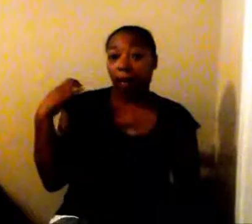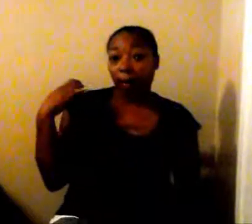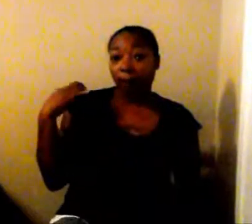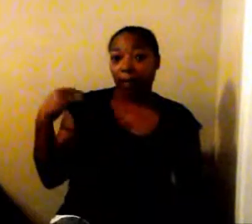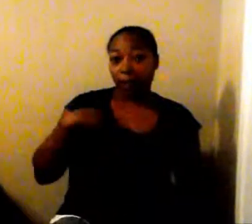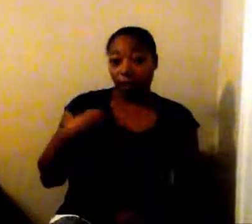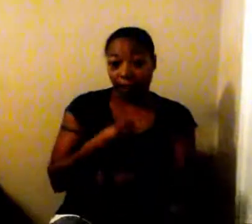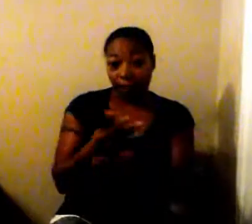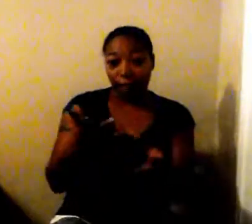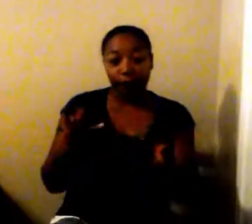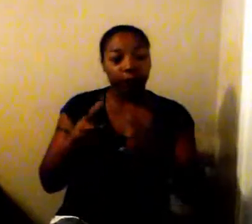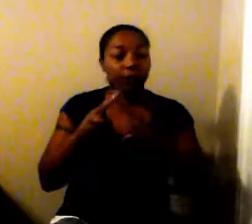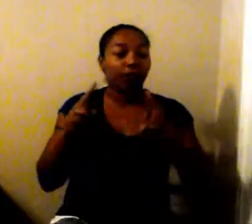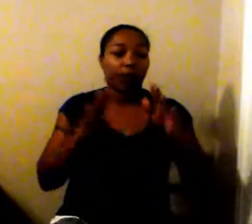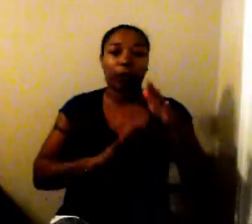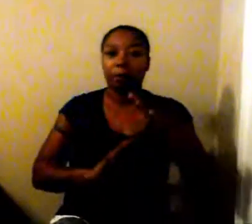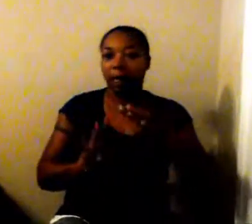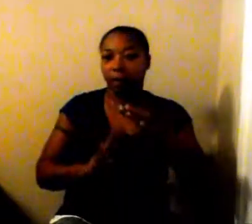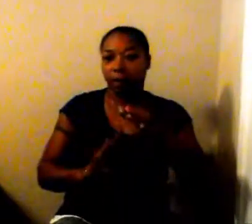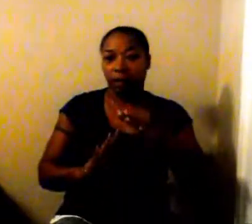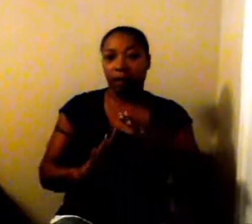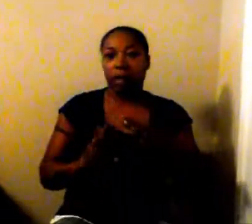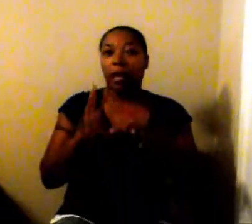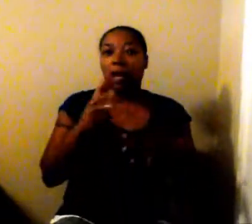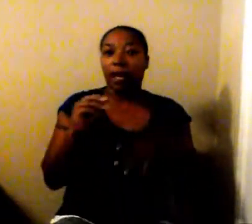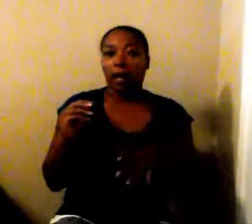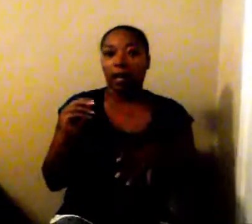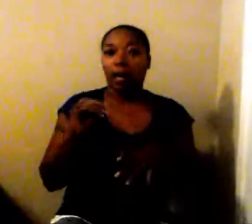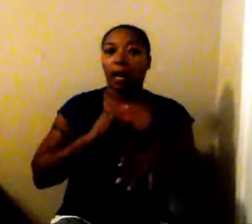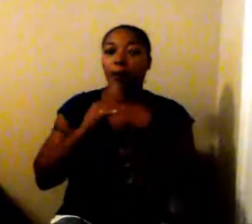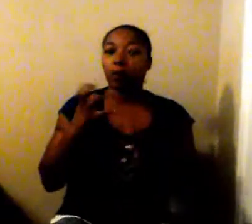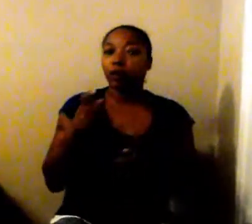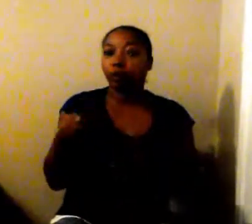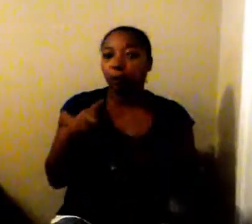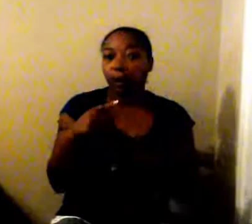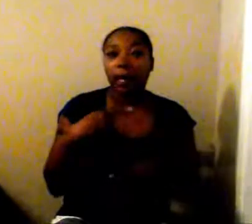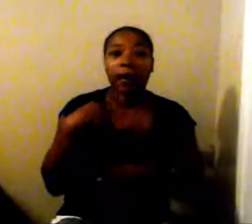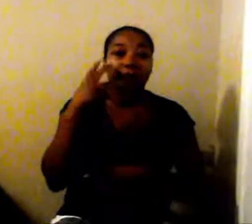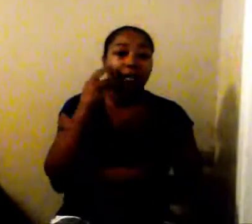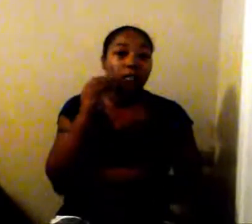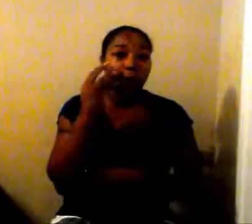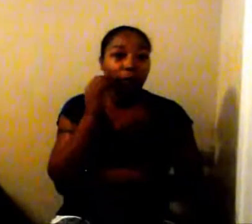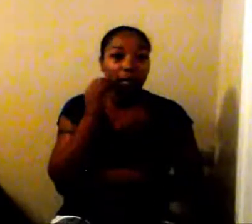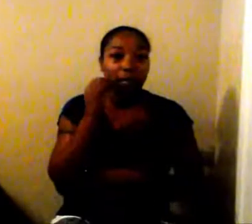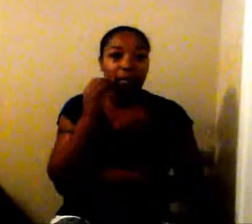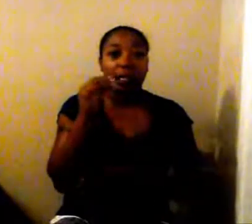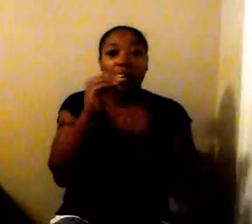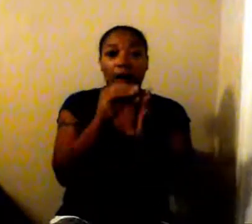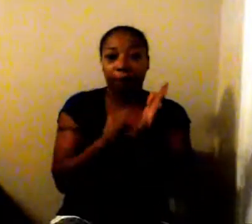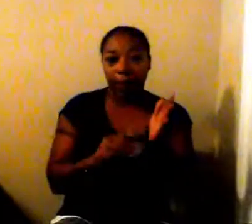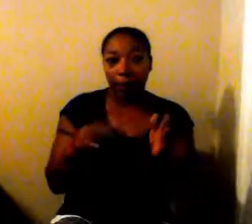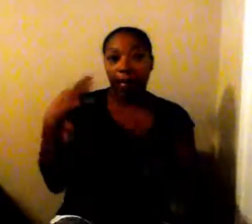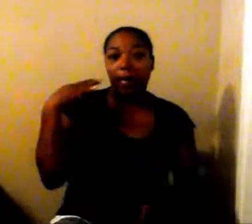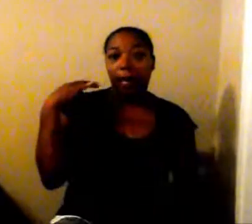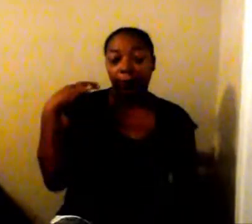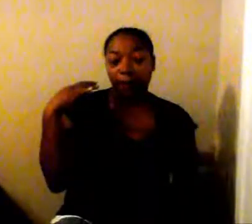The application I gave you is very basic, and I want you all to have the experience of filling out an